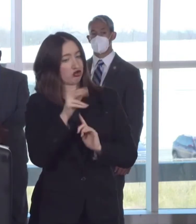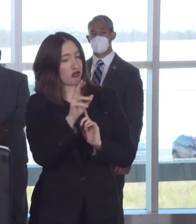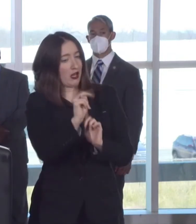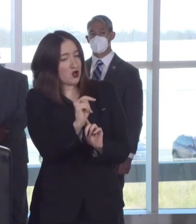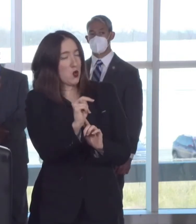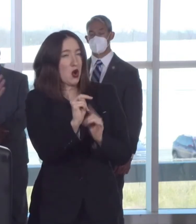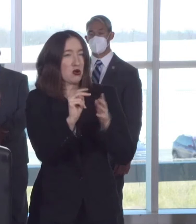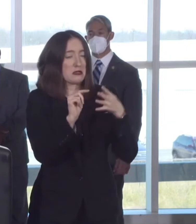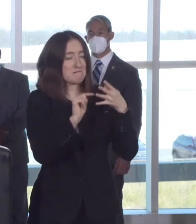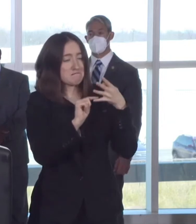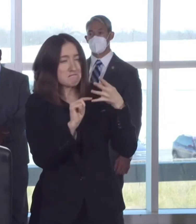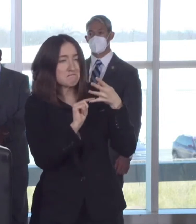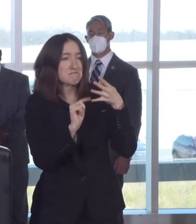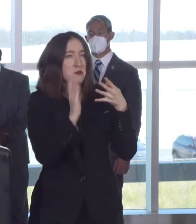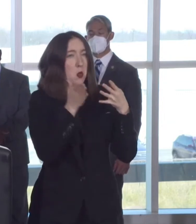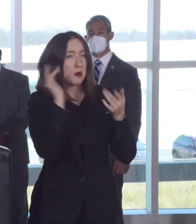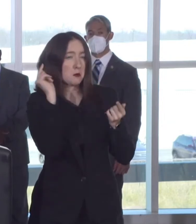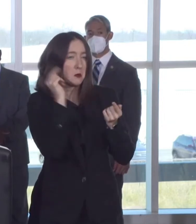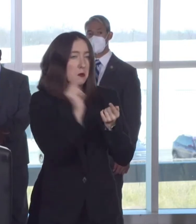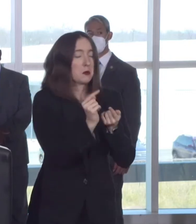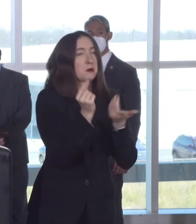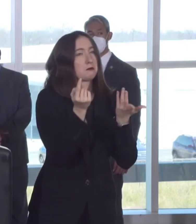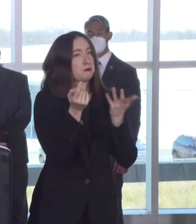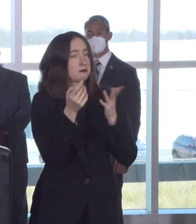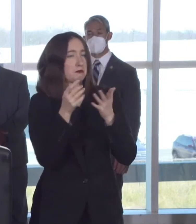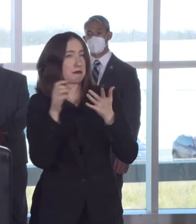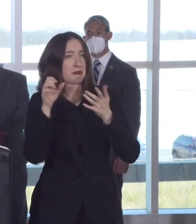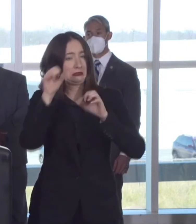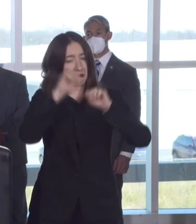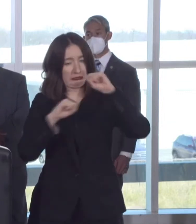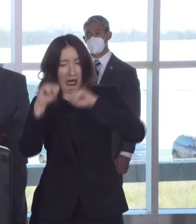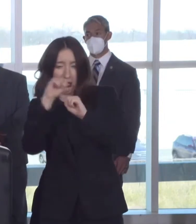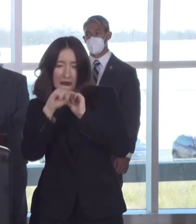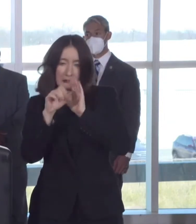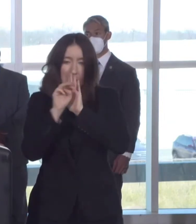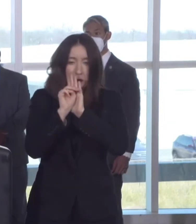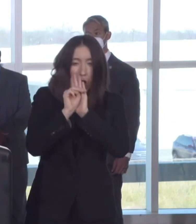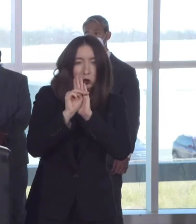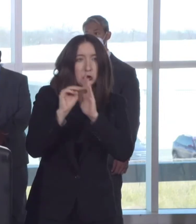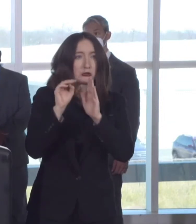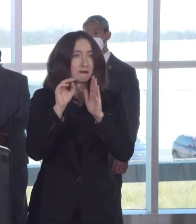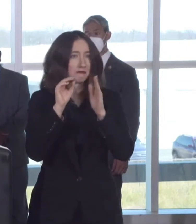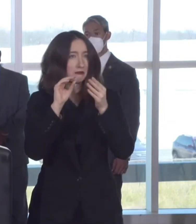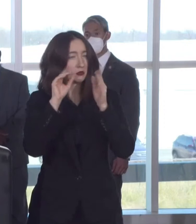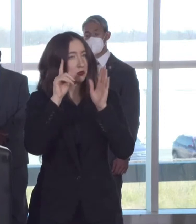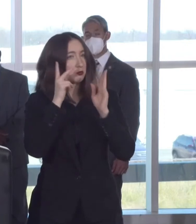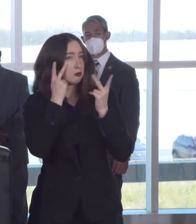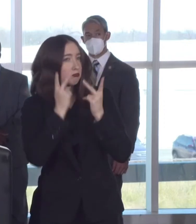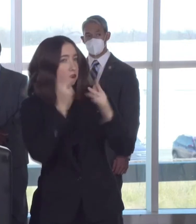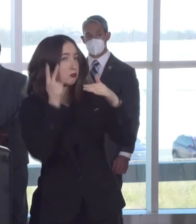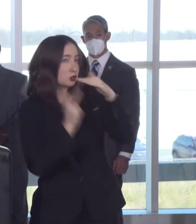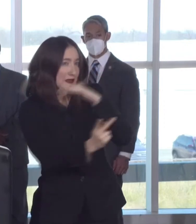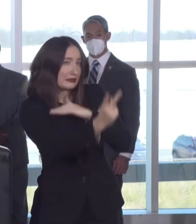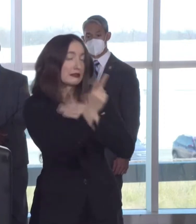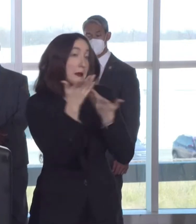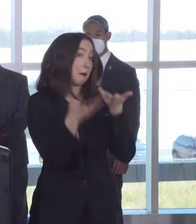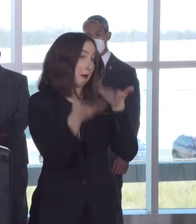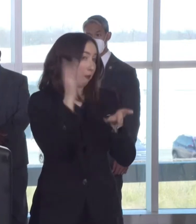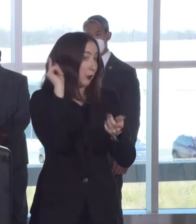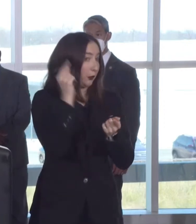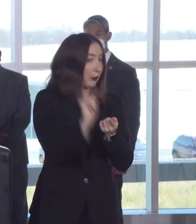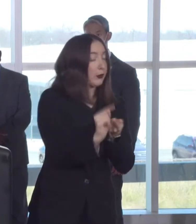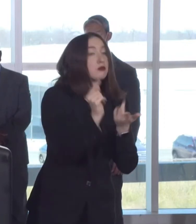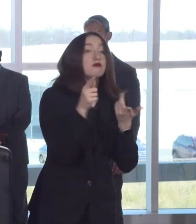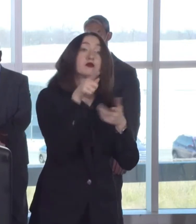January. A lot of models are predicting that, but we don't know that for sure. So just be careful. Do all the proper